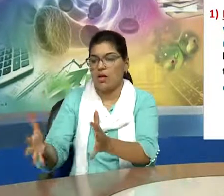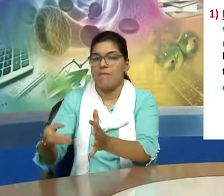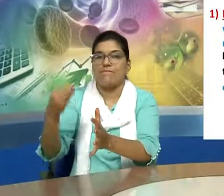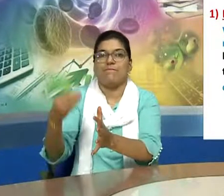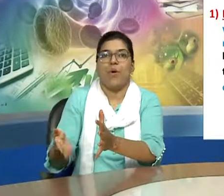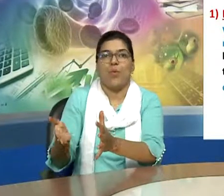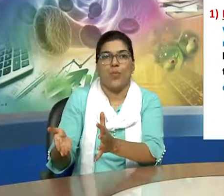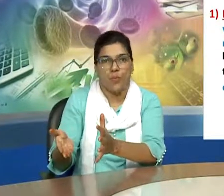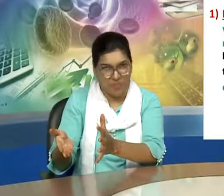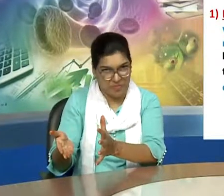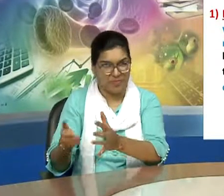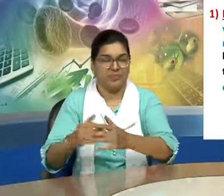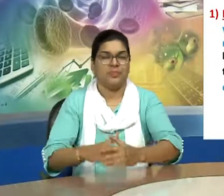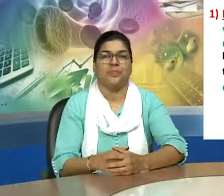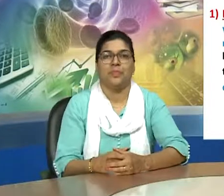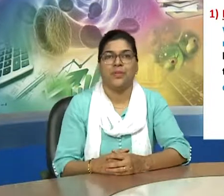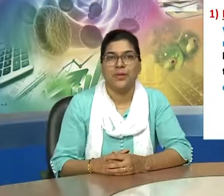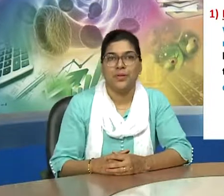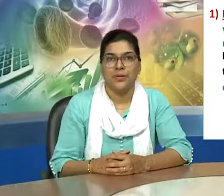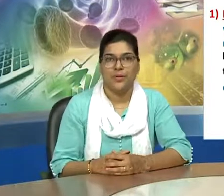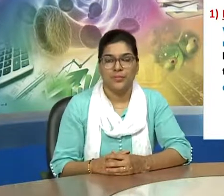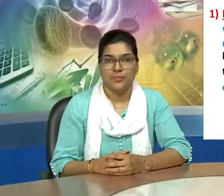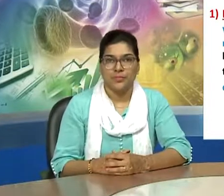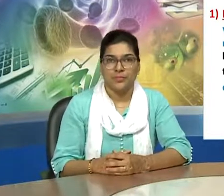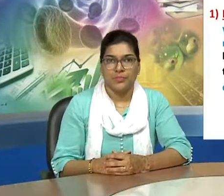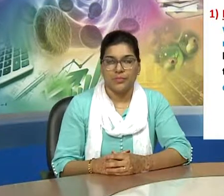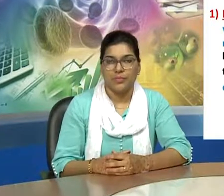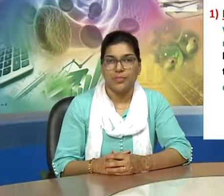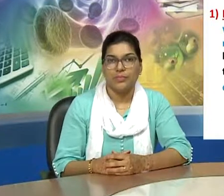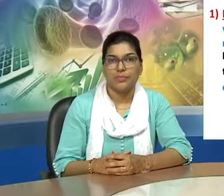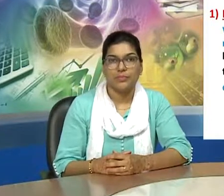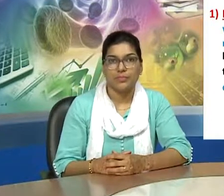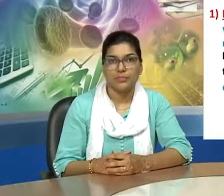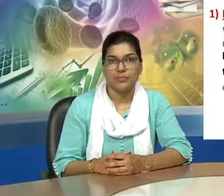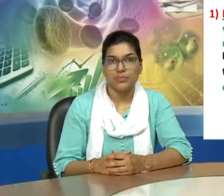So we need to be careful about the mining work.